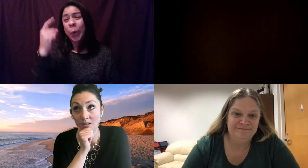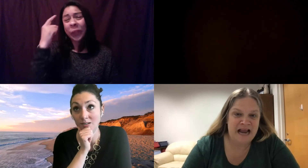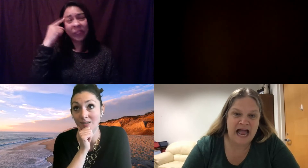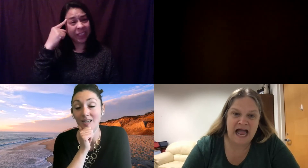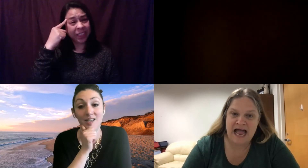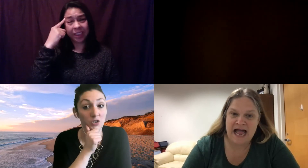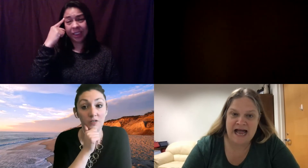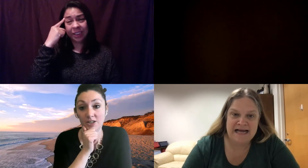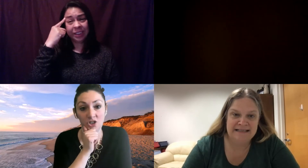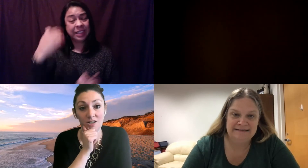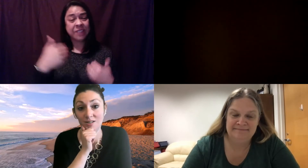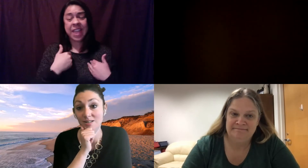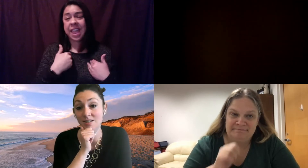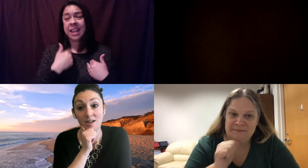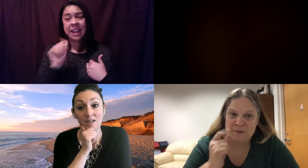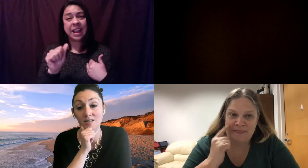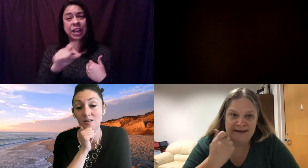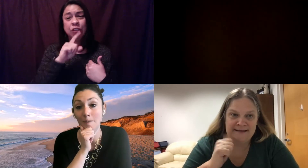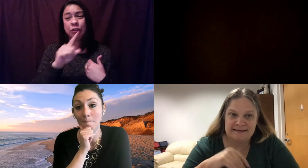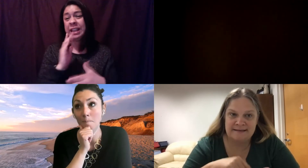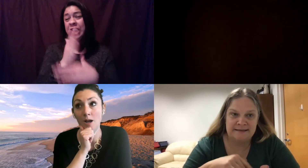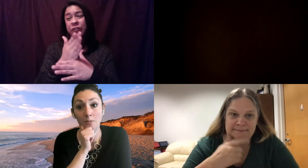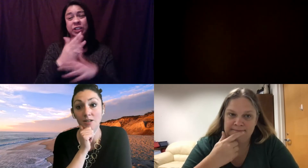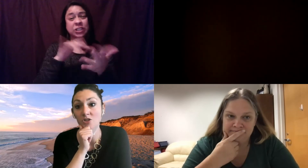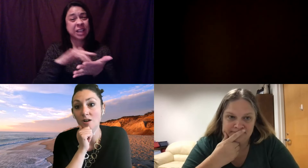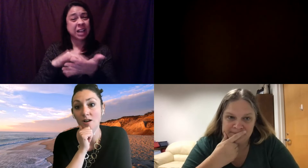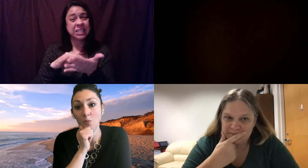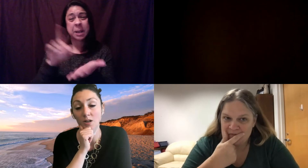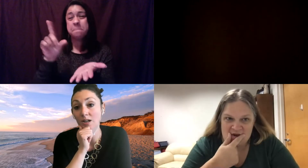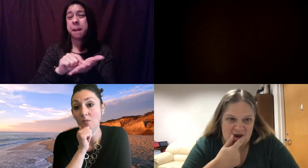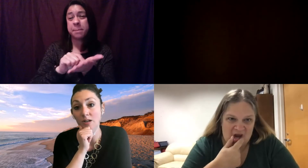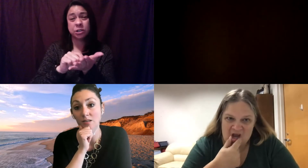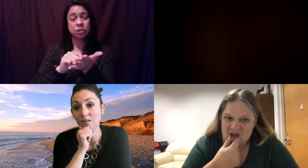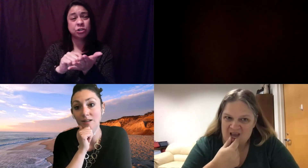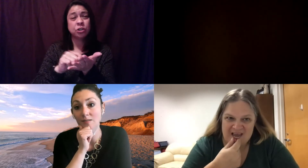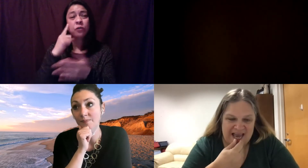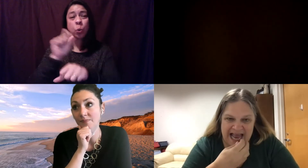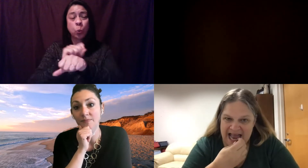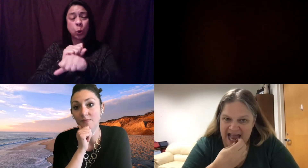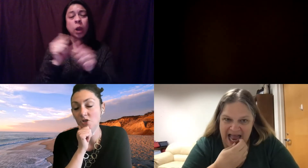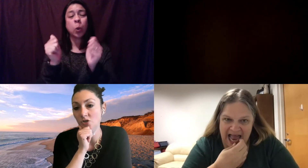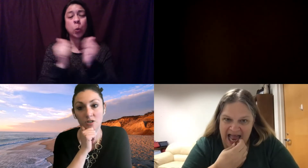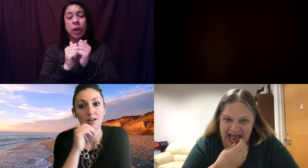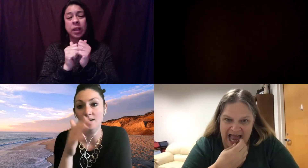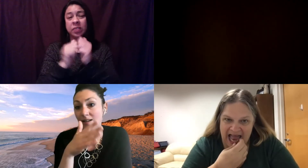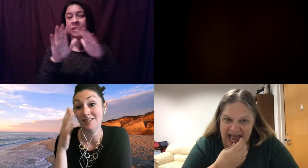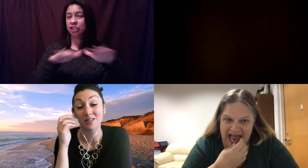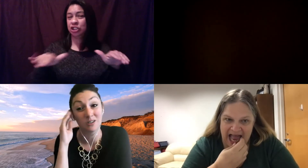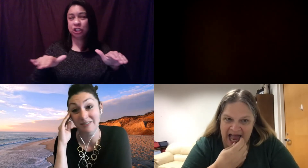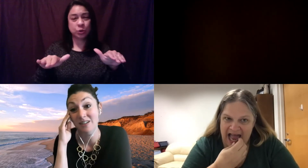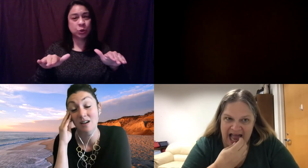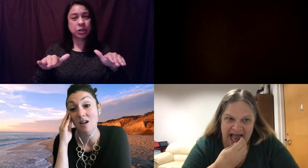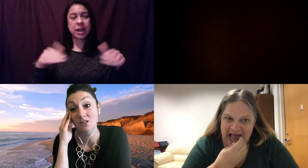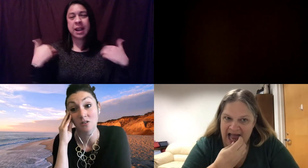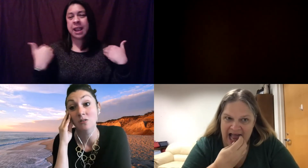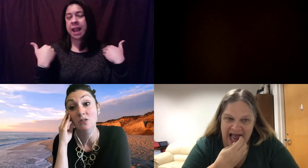been intervention studies published on working with children, adolescents, or